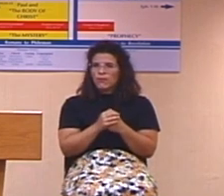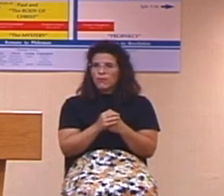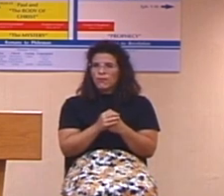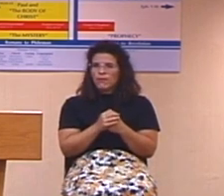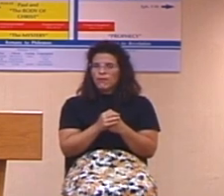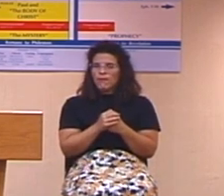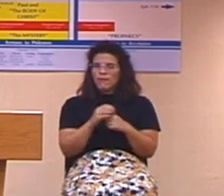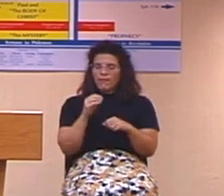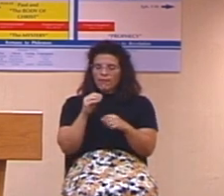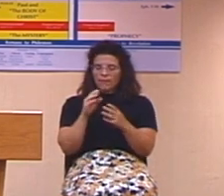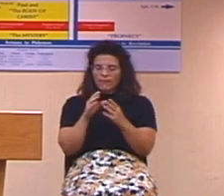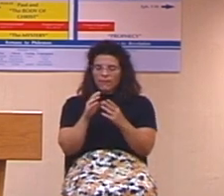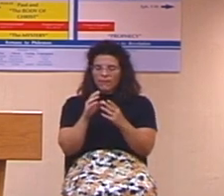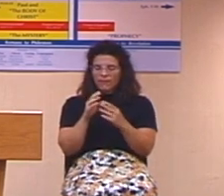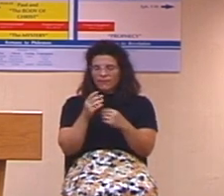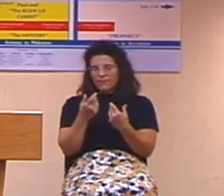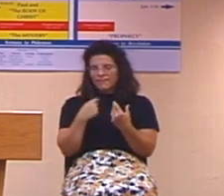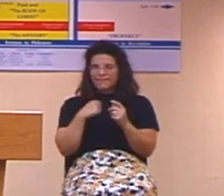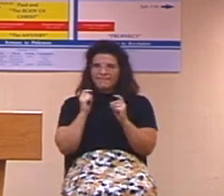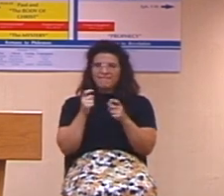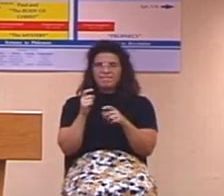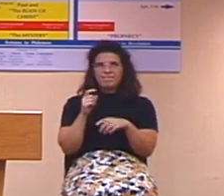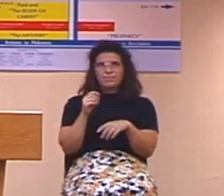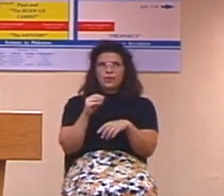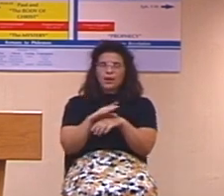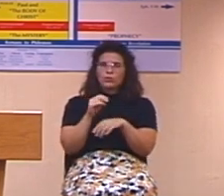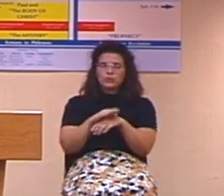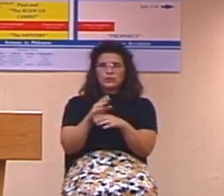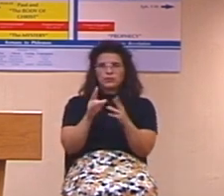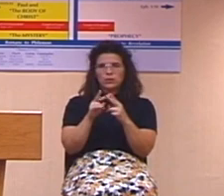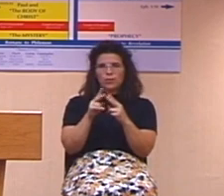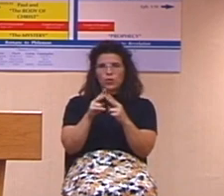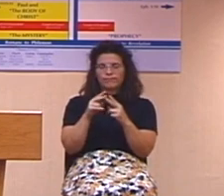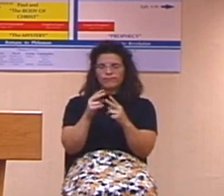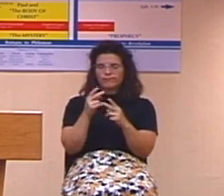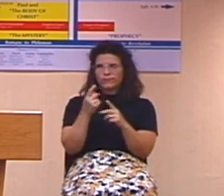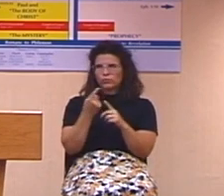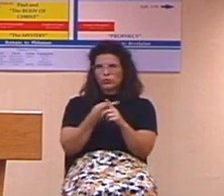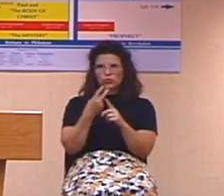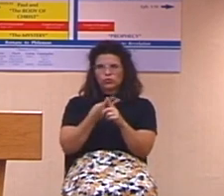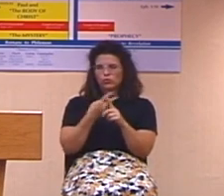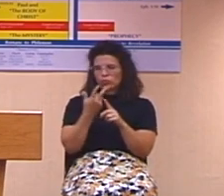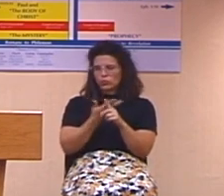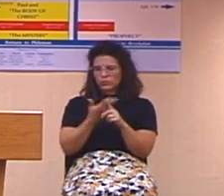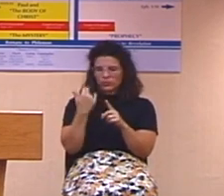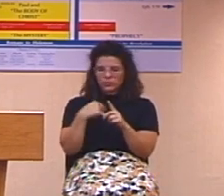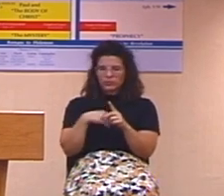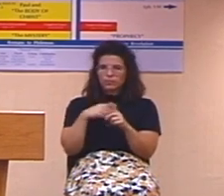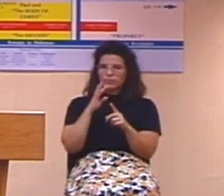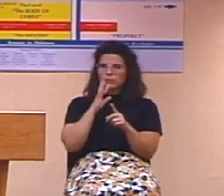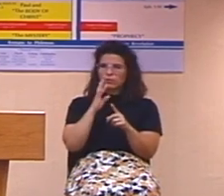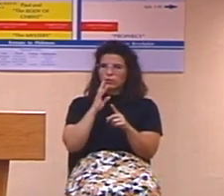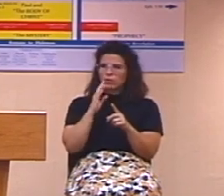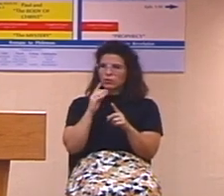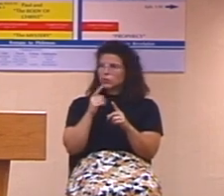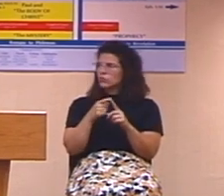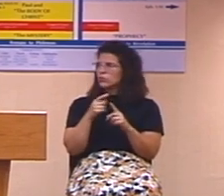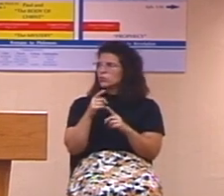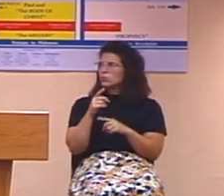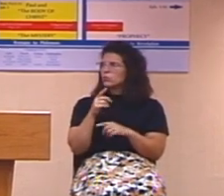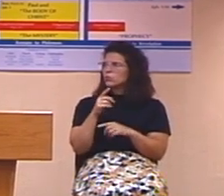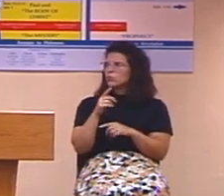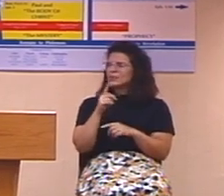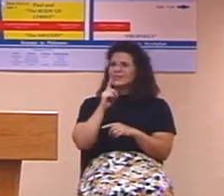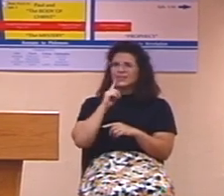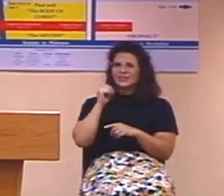I was counseling a couple months ago. He's talking at DEFCON 0. You know where